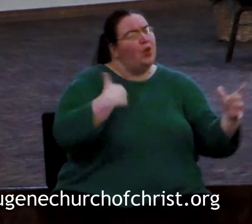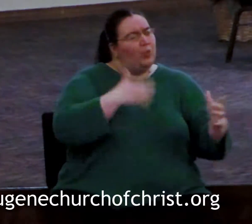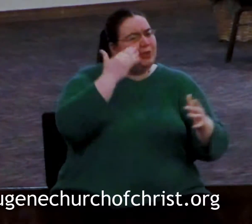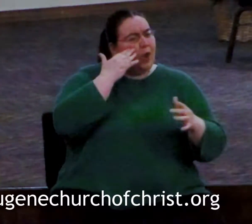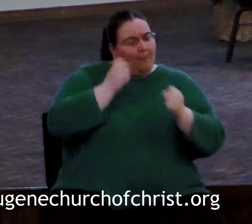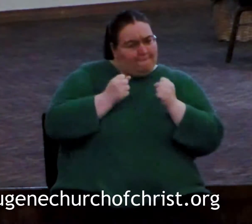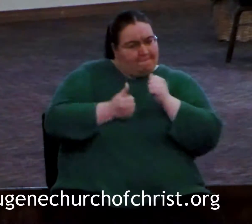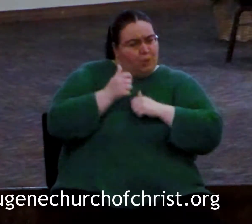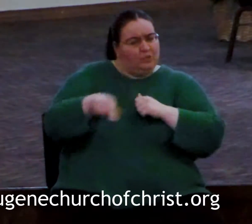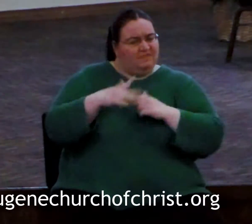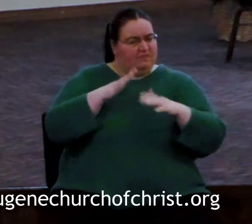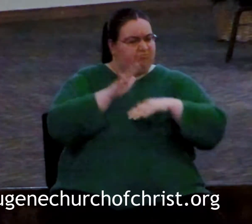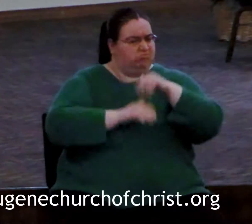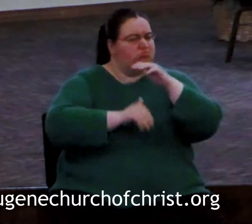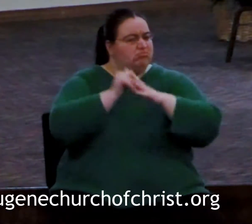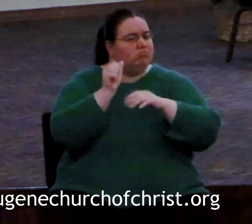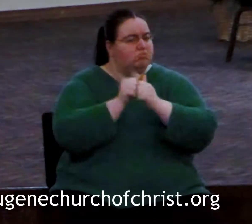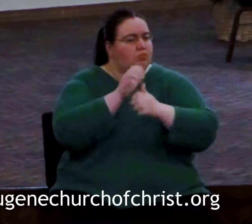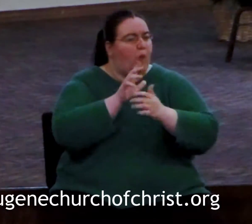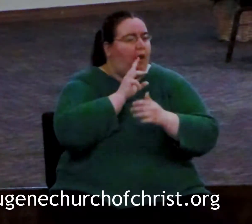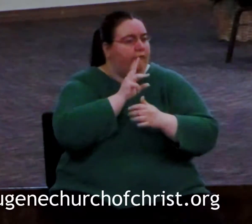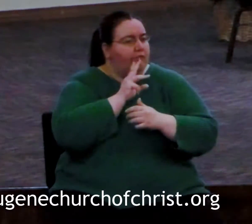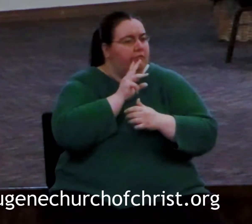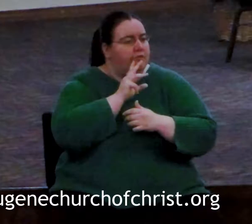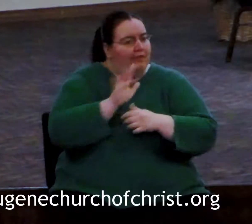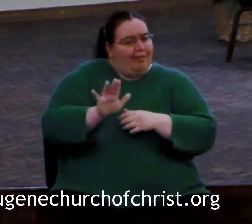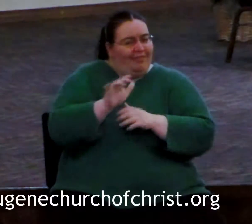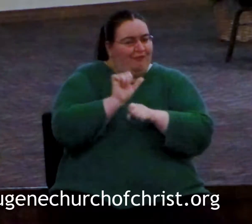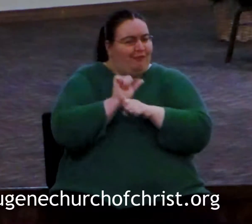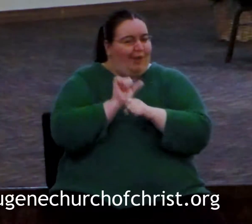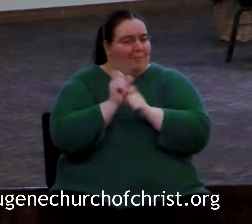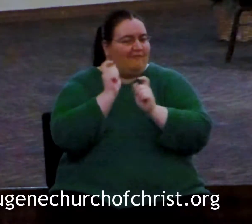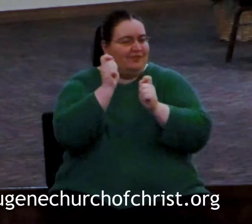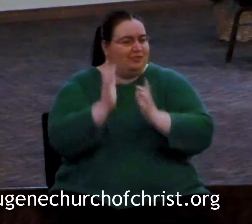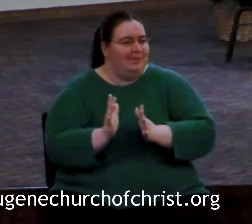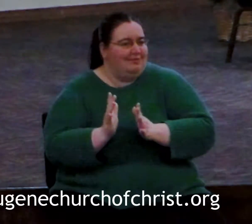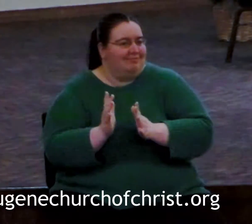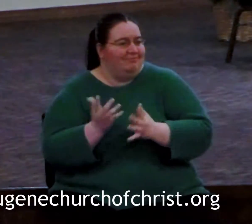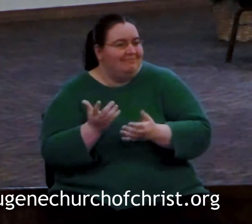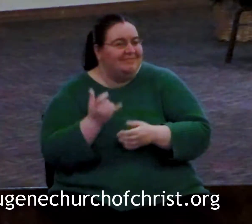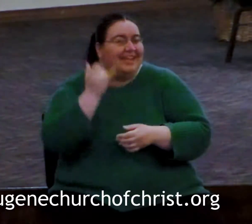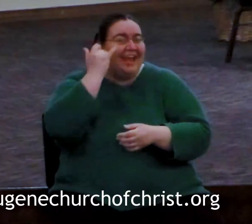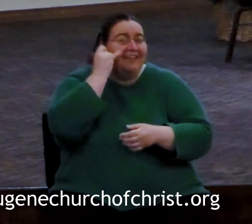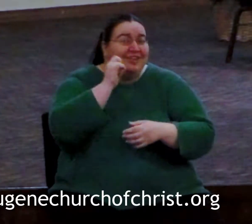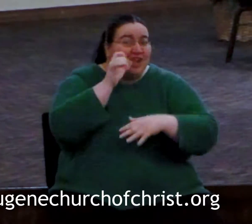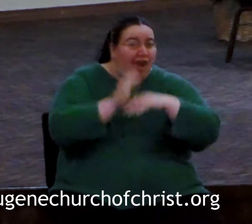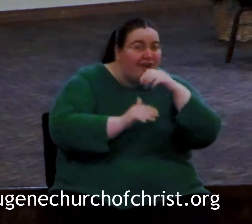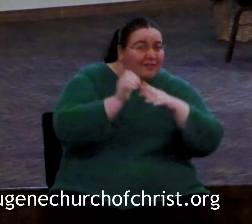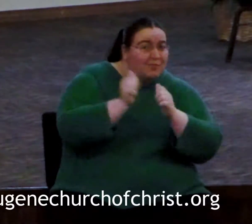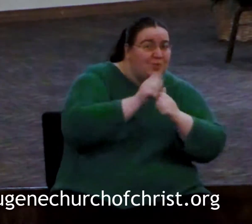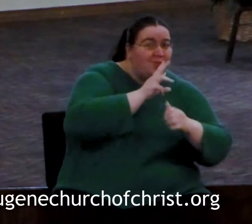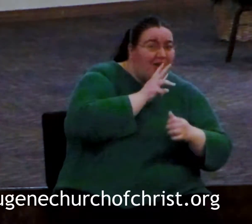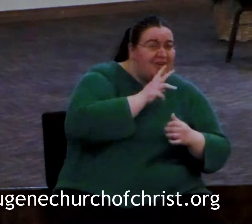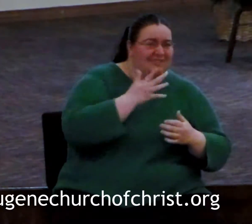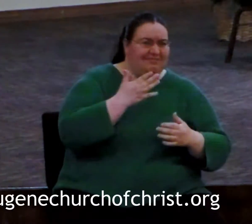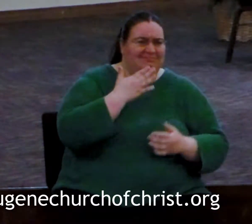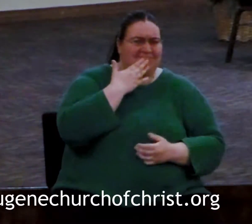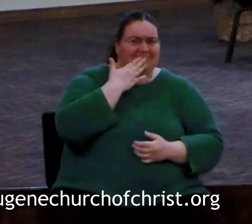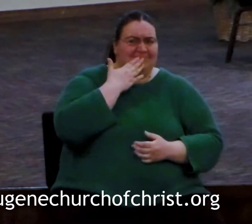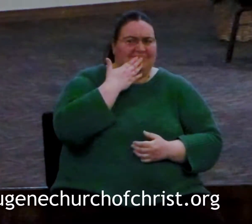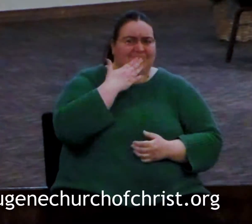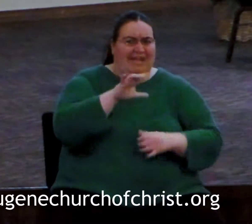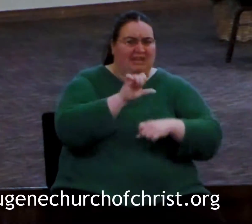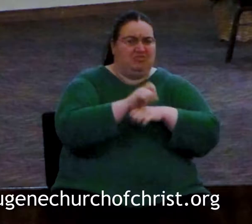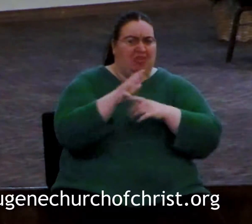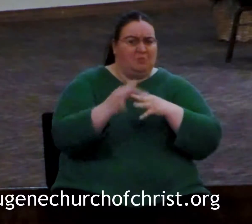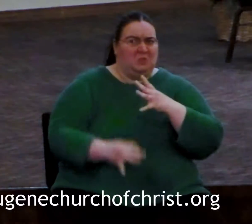out on the water because they're fishermen. This is what they do. And if they're not comfortable, that's not a great livelihood to have chosen, I guess. But we